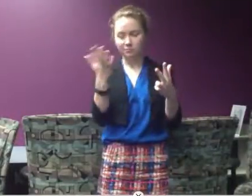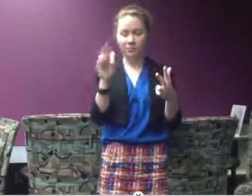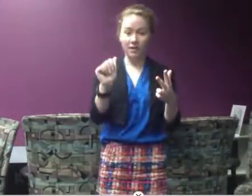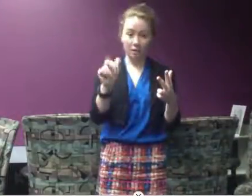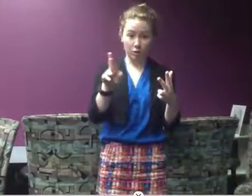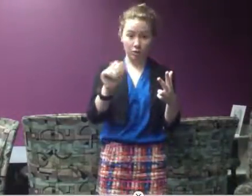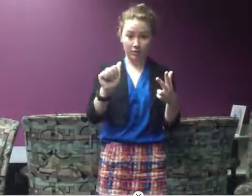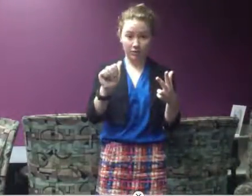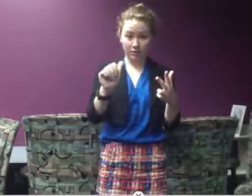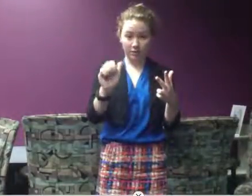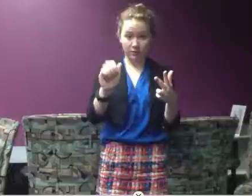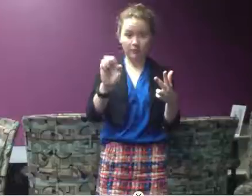So area